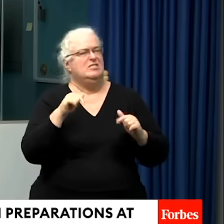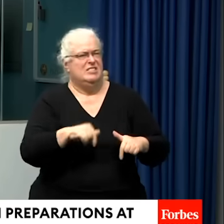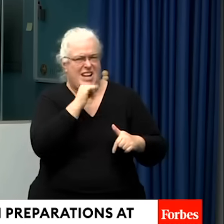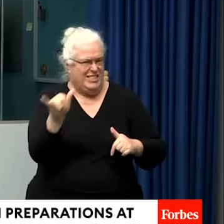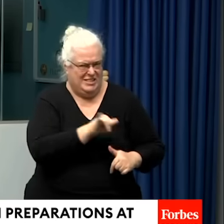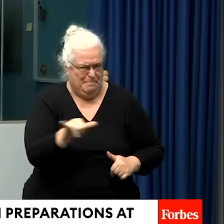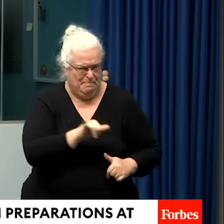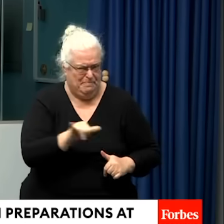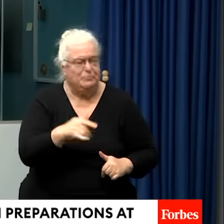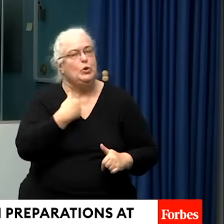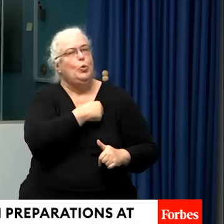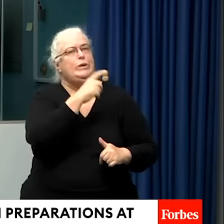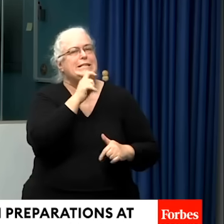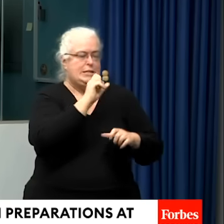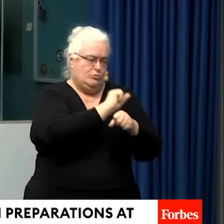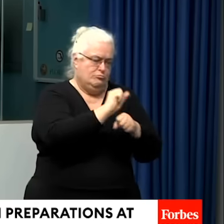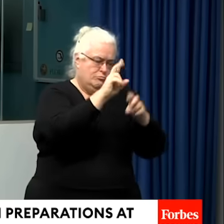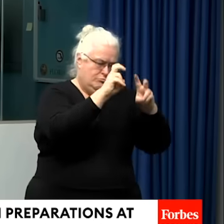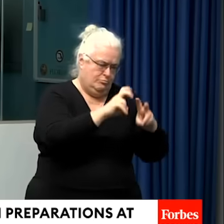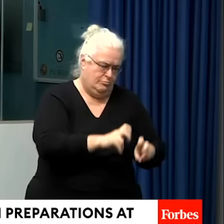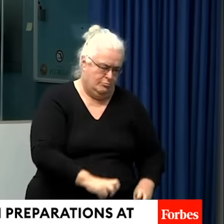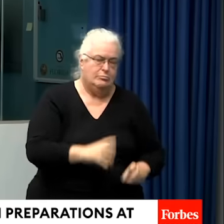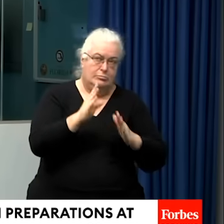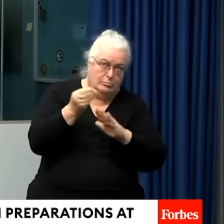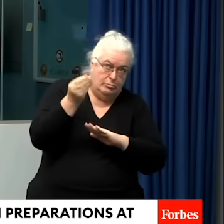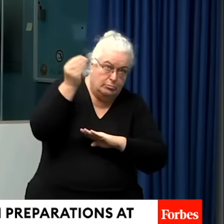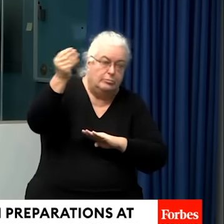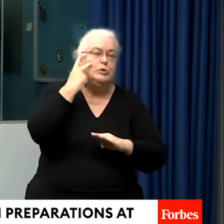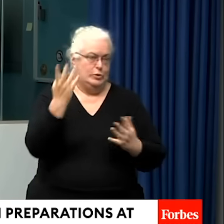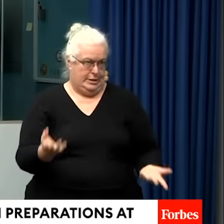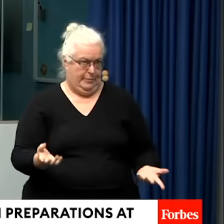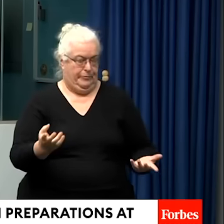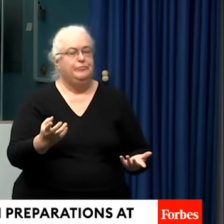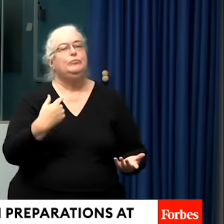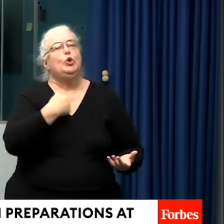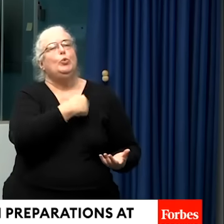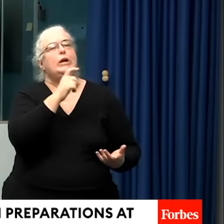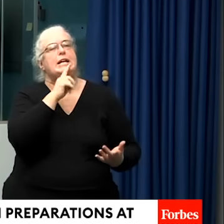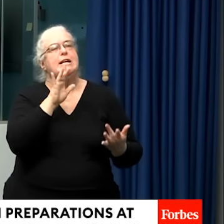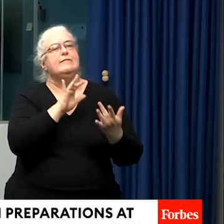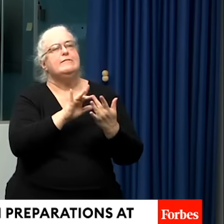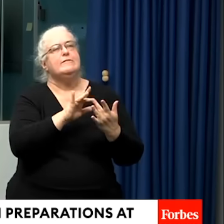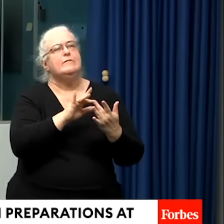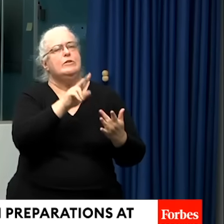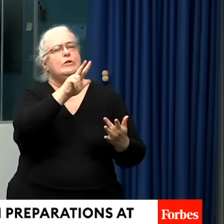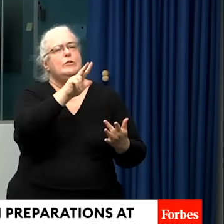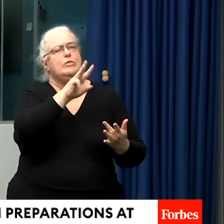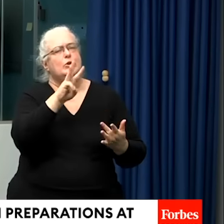to do the work to earn it, if you will, in this case. So we'll be working through that. We have got to reach about $36